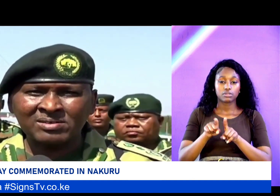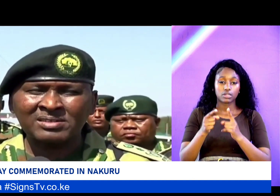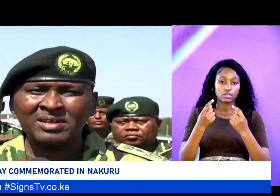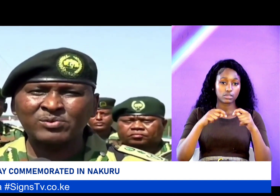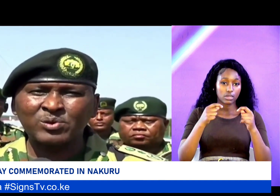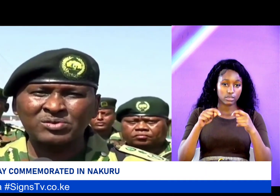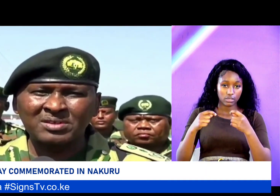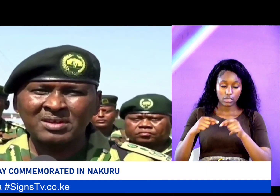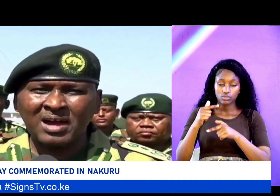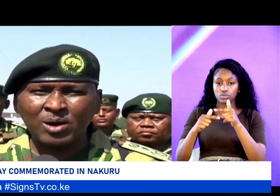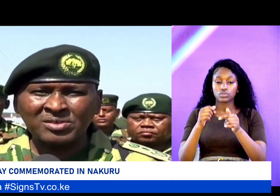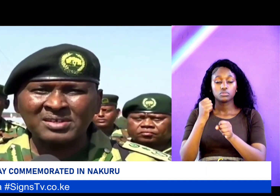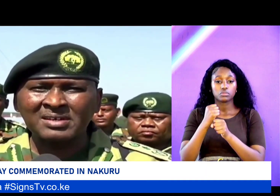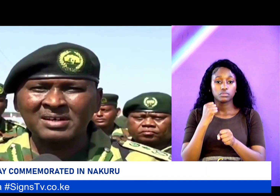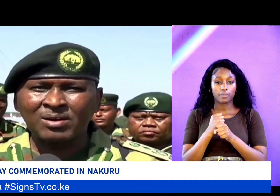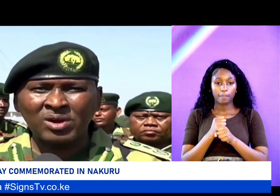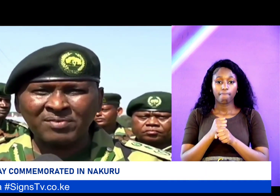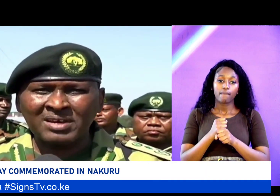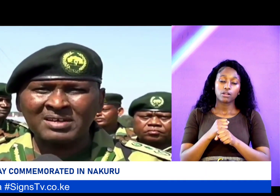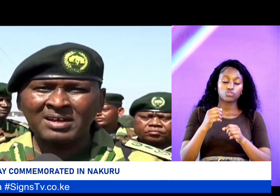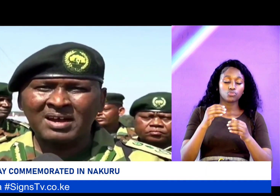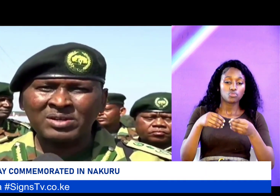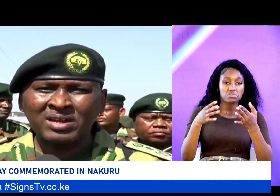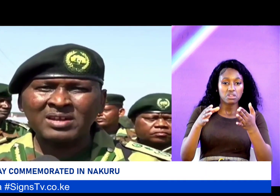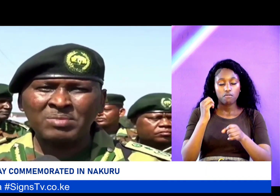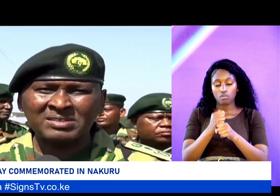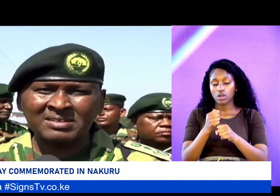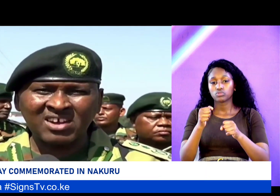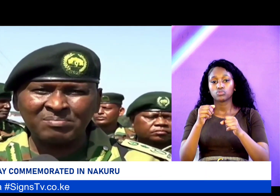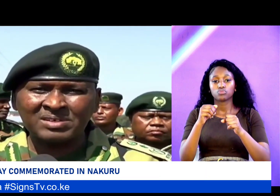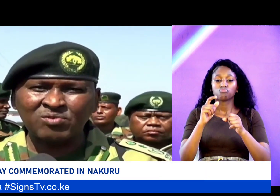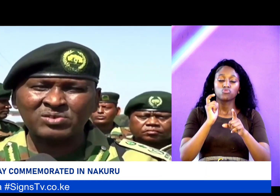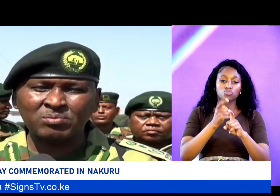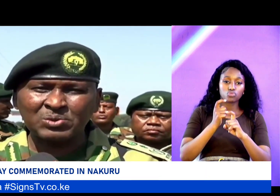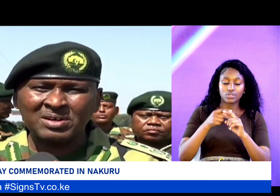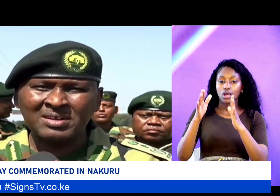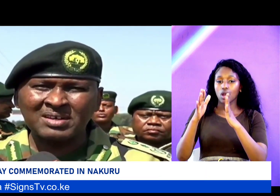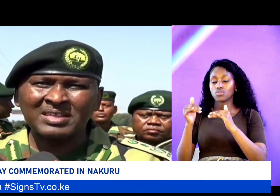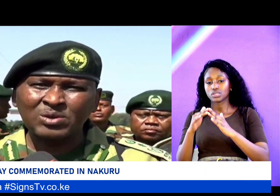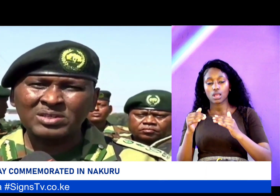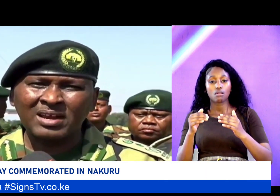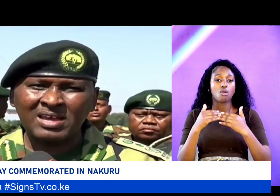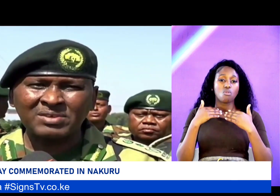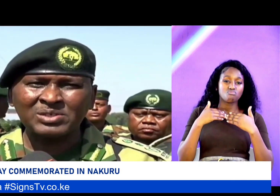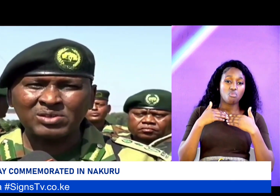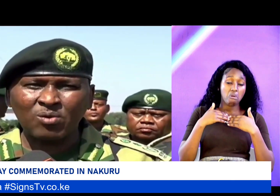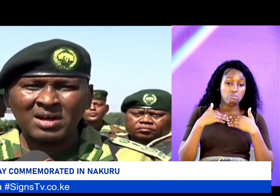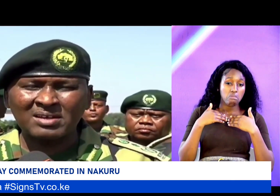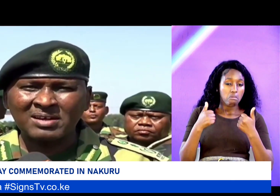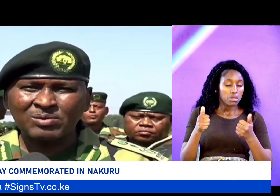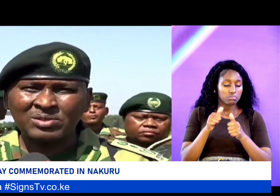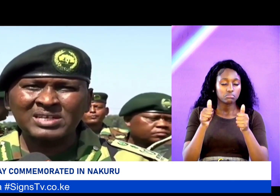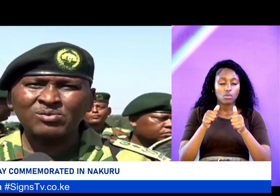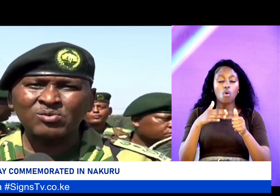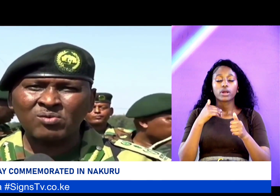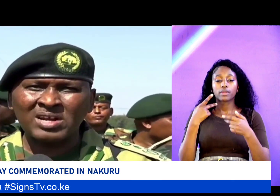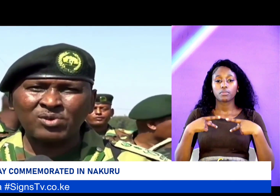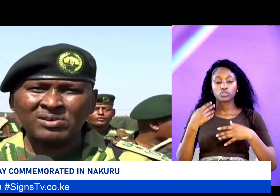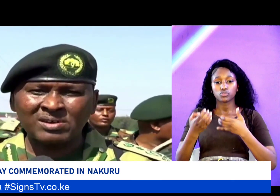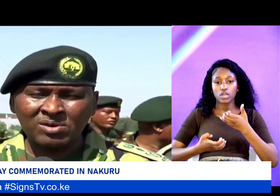in the trade of tools, housing, welfare. We're trying our best as a government to make sure they enjoy their life and they enjoy their